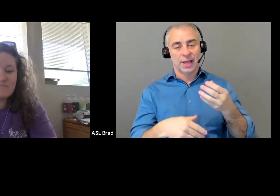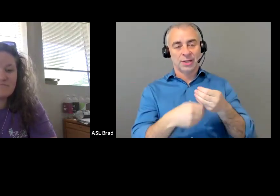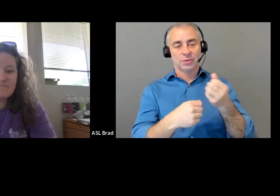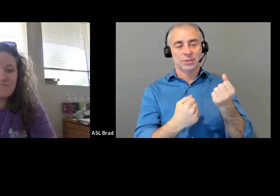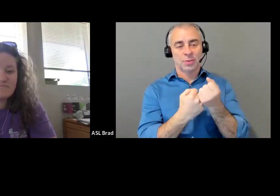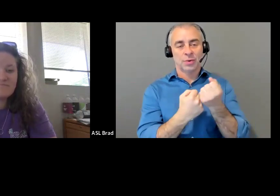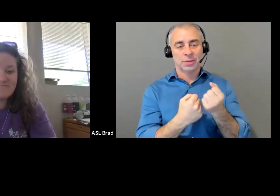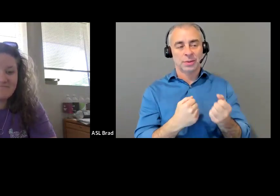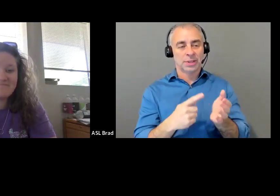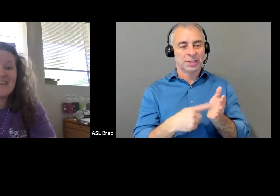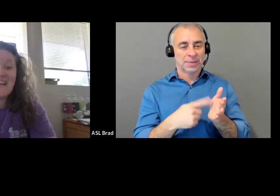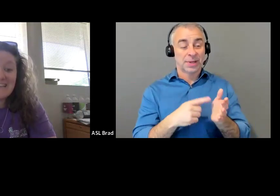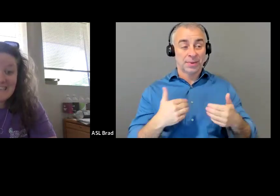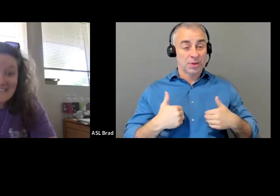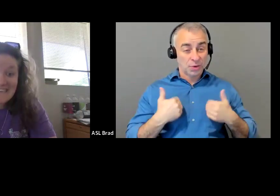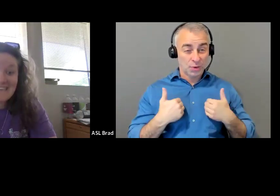little complex.